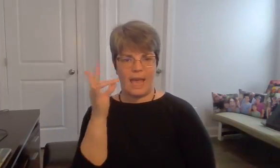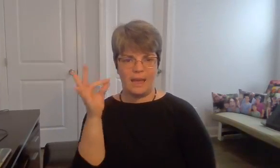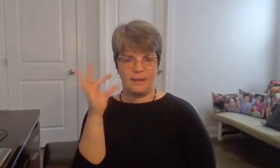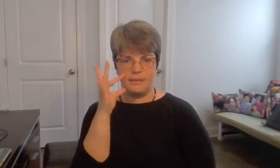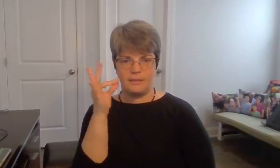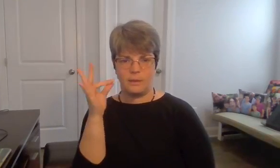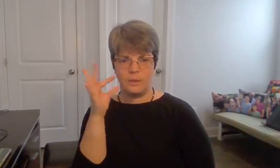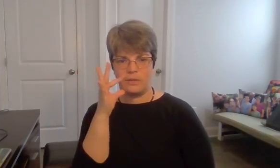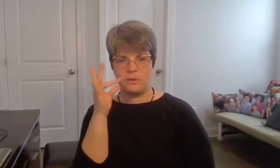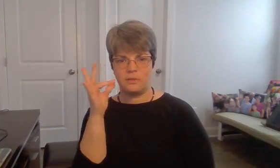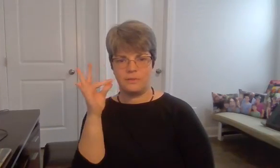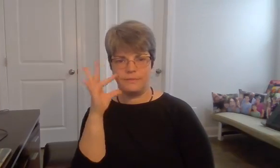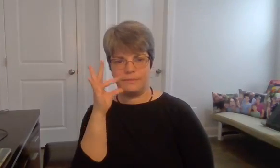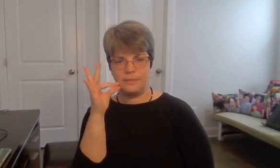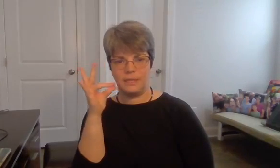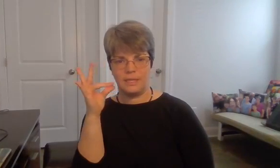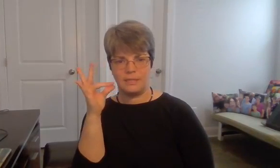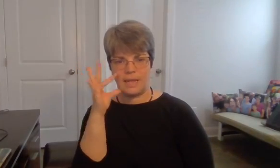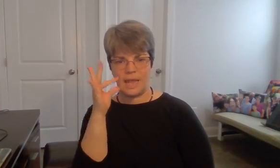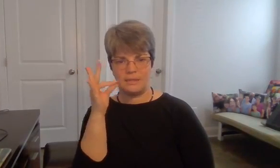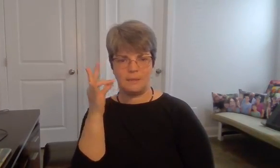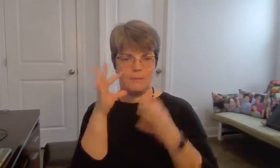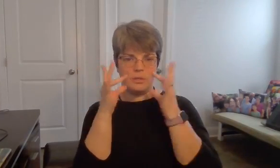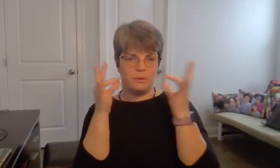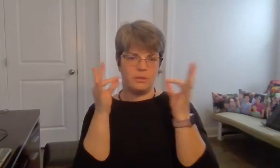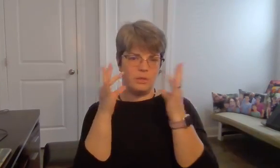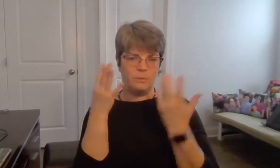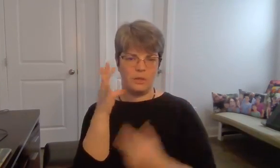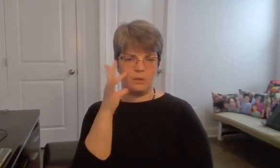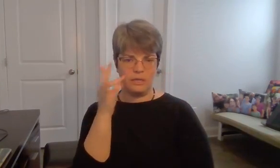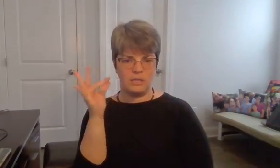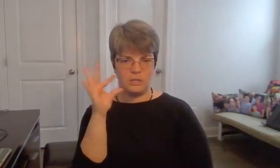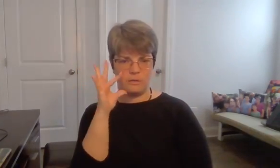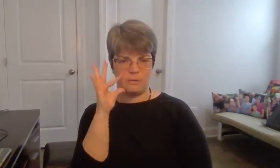Cat, it's like whiskers, like this. Cat. Some people do it with 2, but you only need to do it with 1.